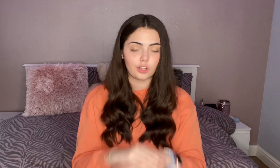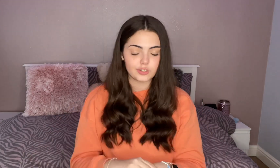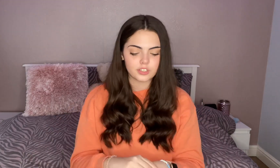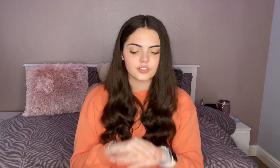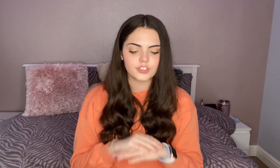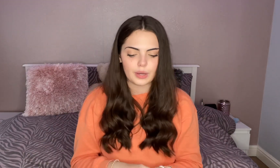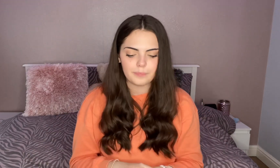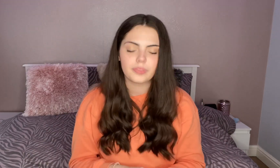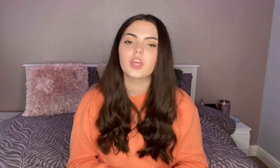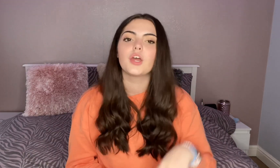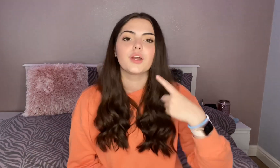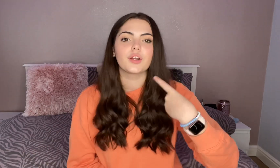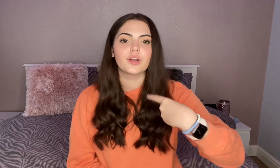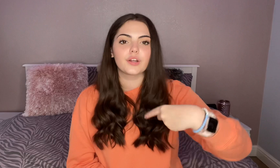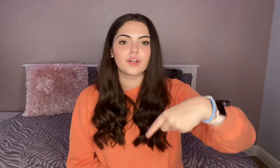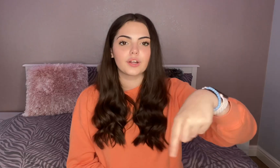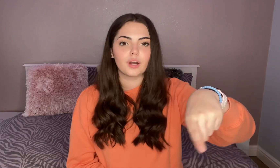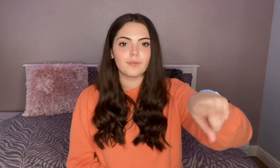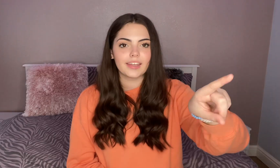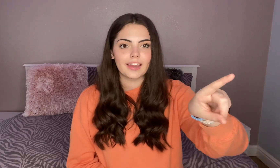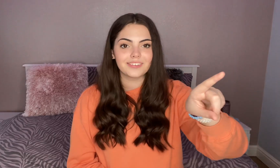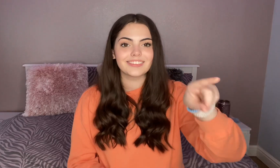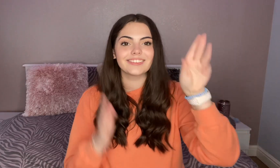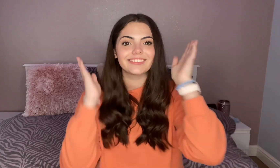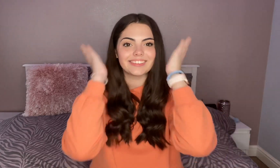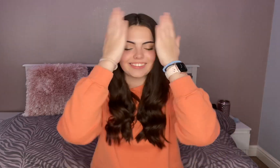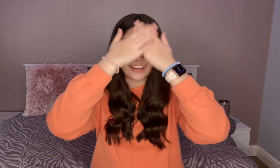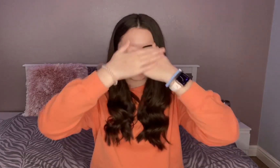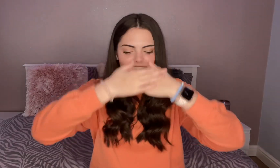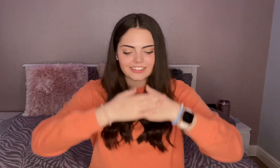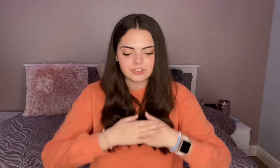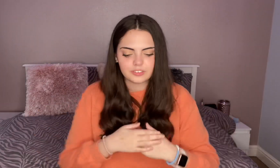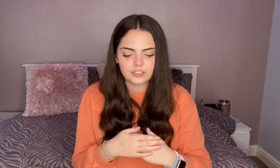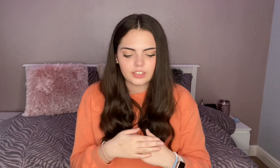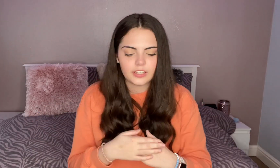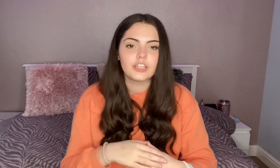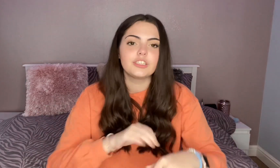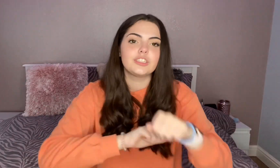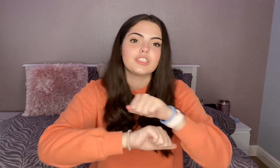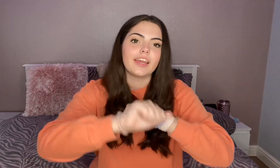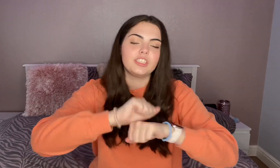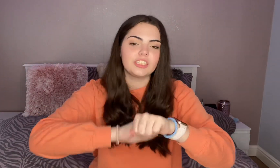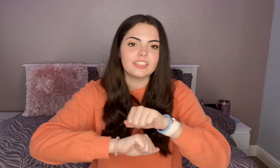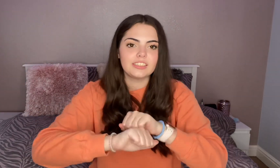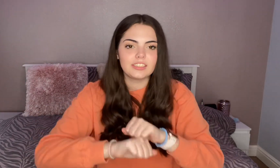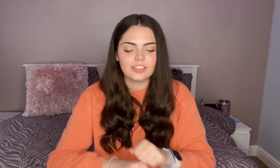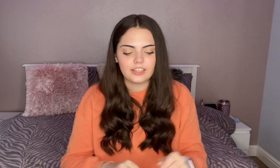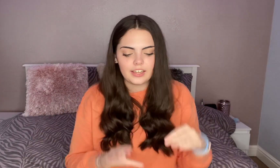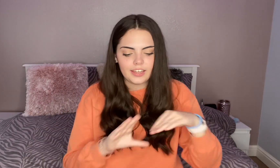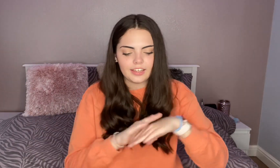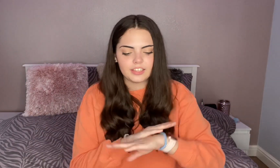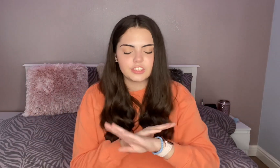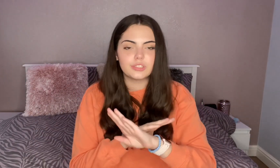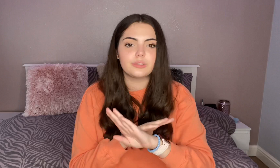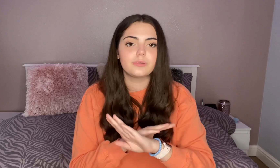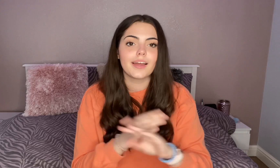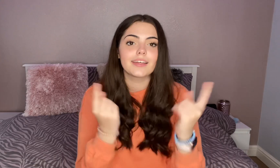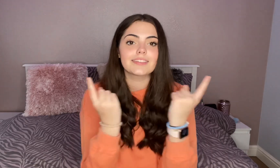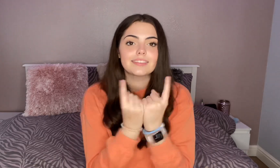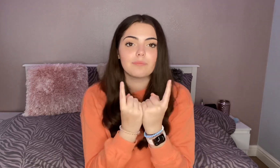lost. So, going out tonight changes into